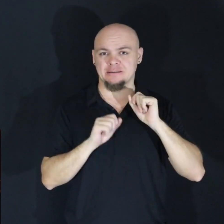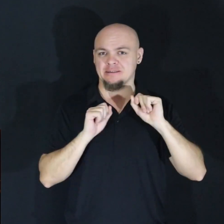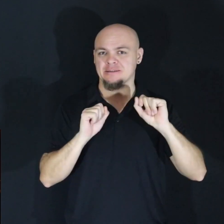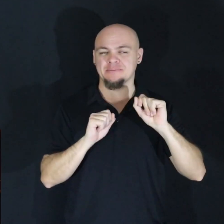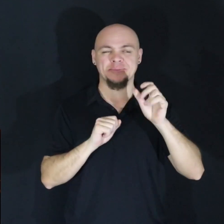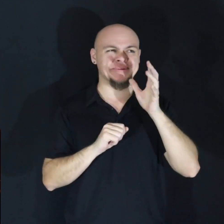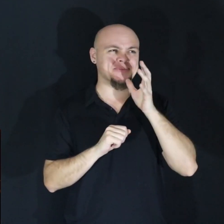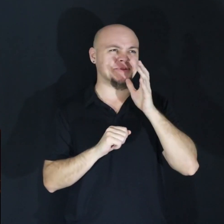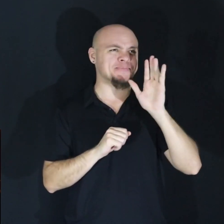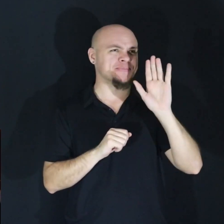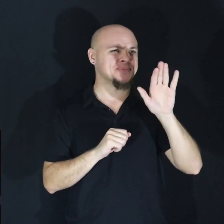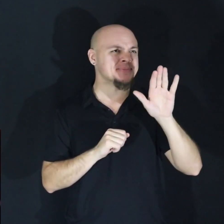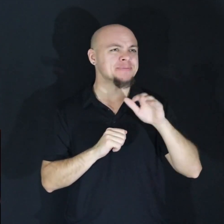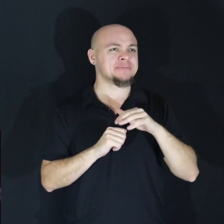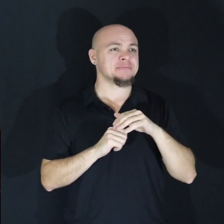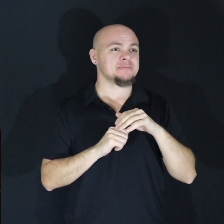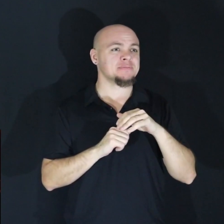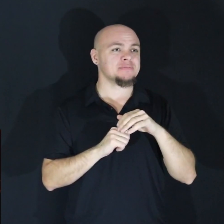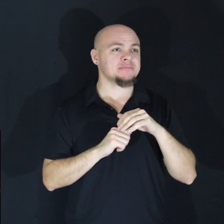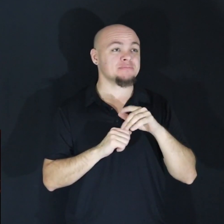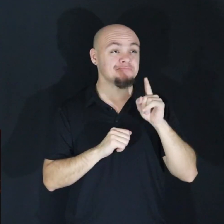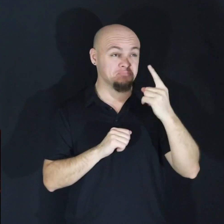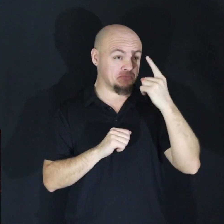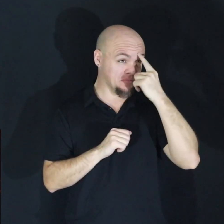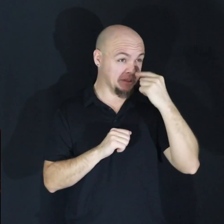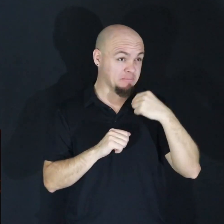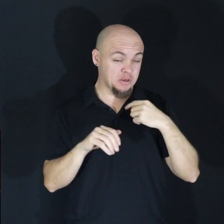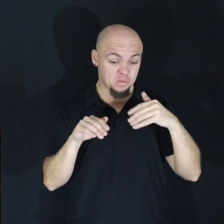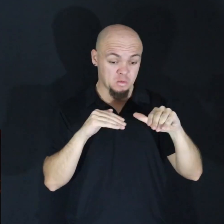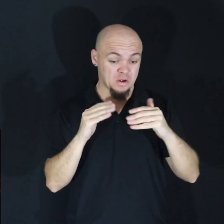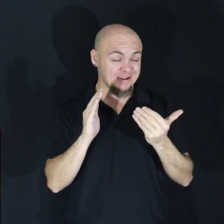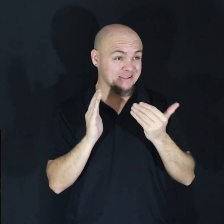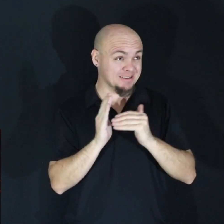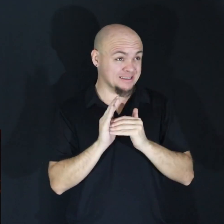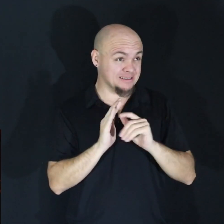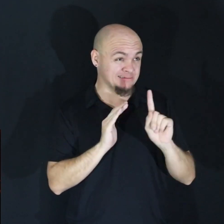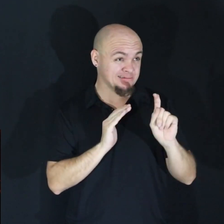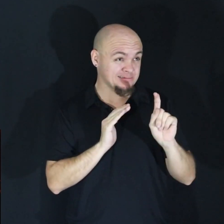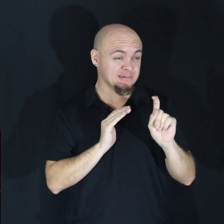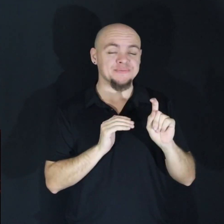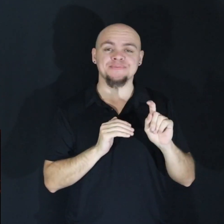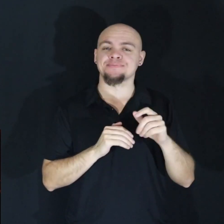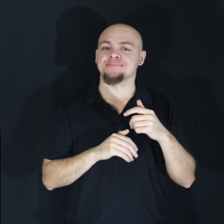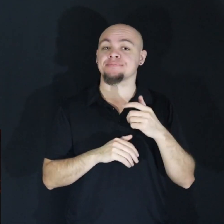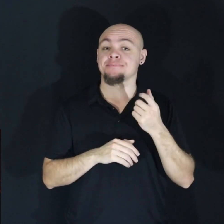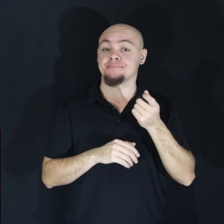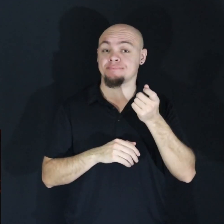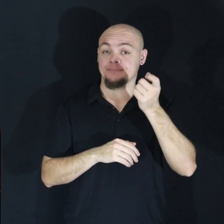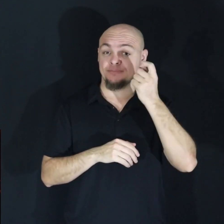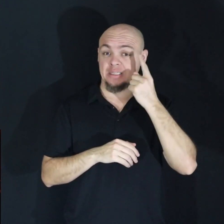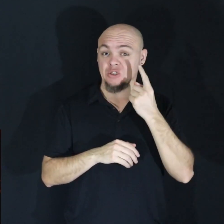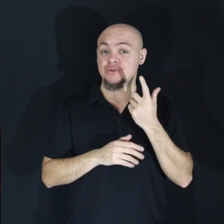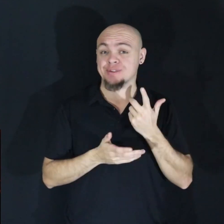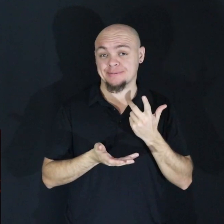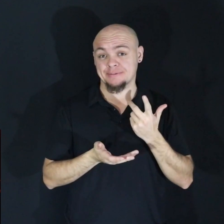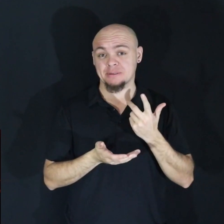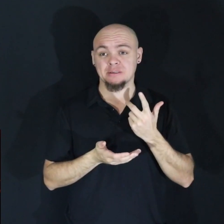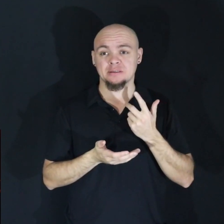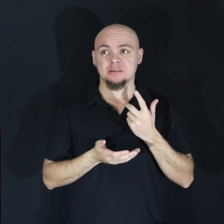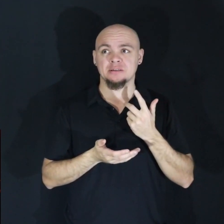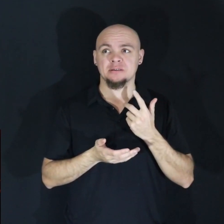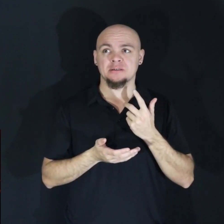mum if she ever thought I would walk again. You see, I'd already lost that